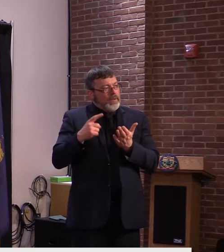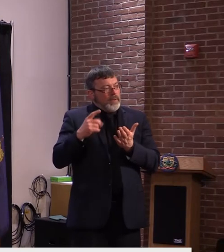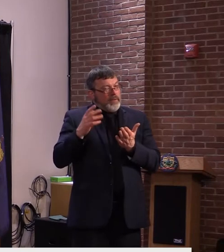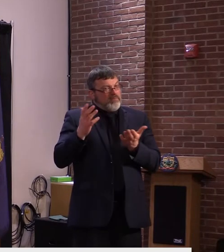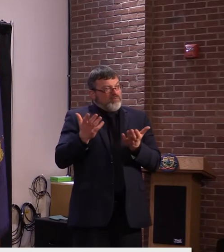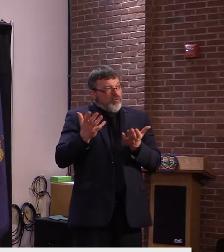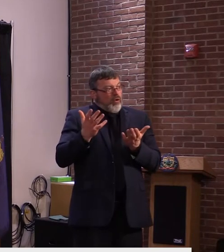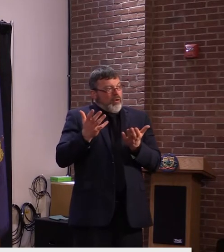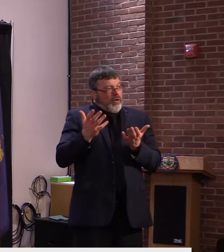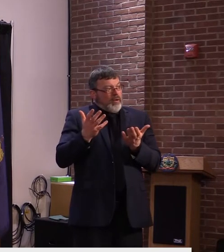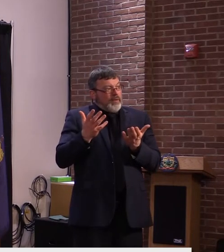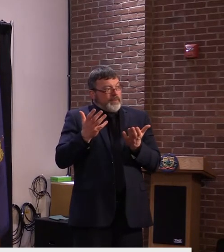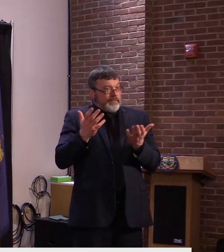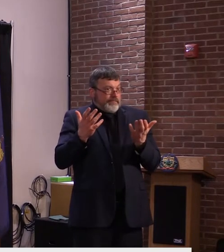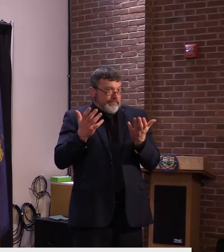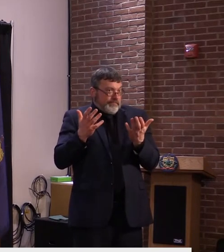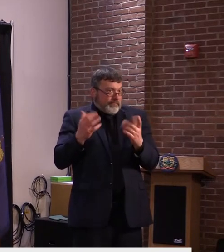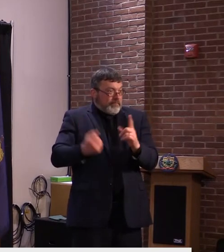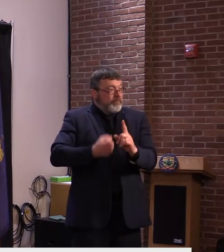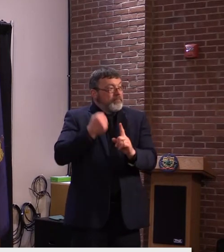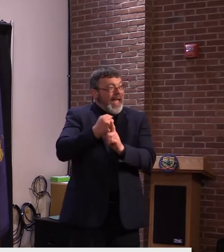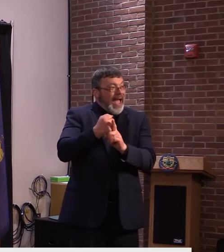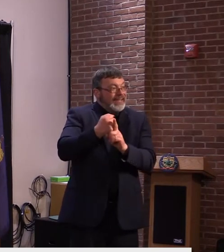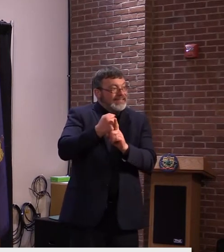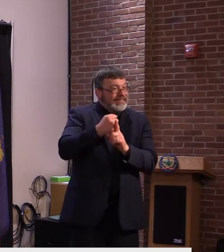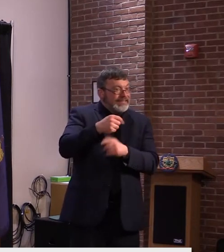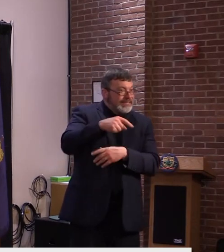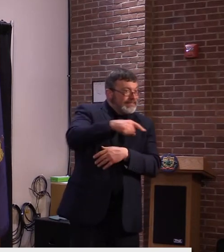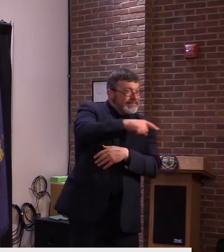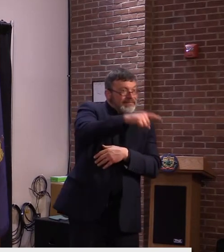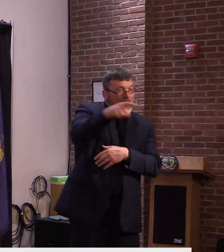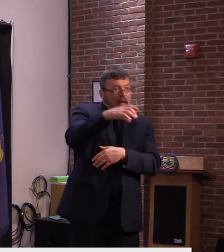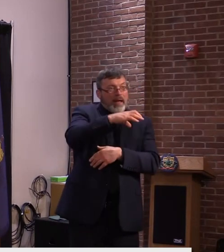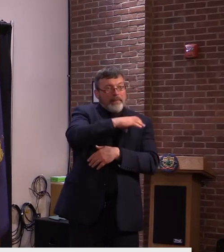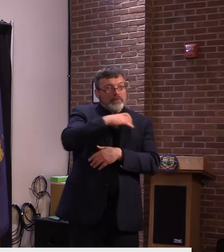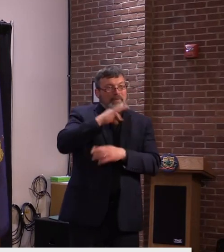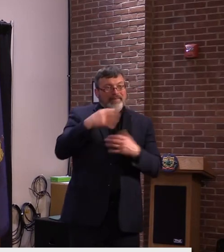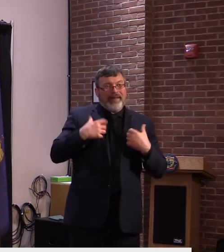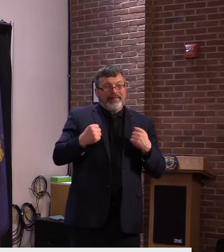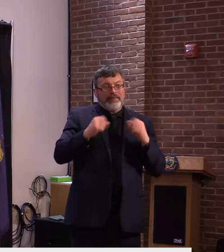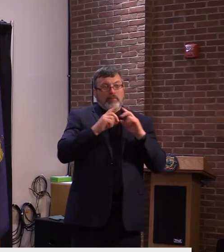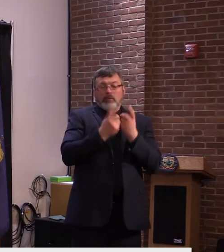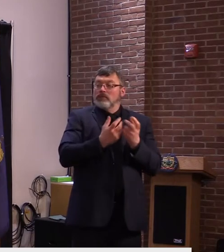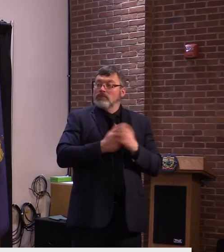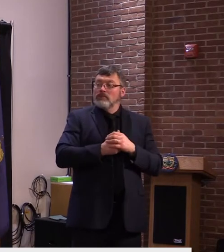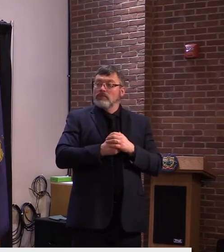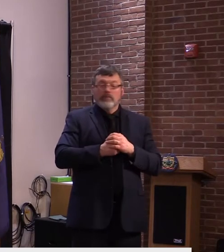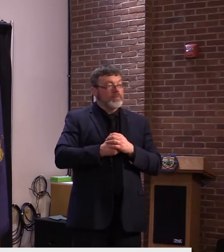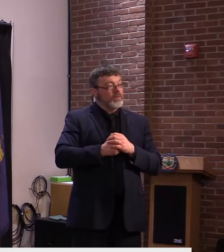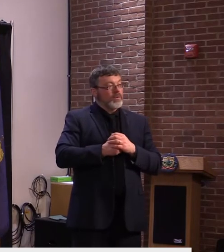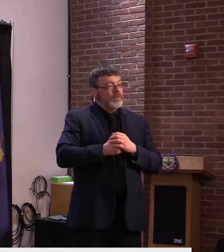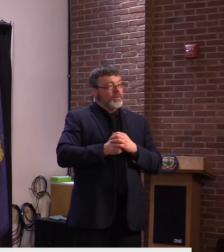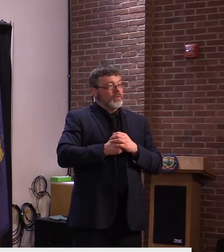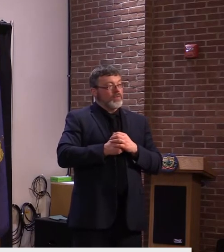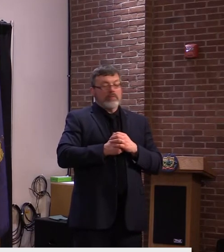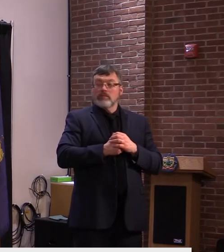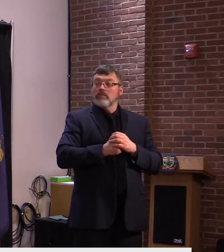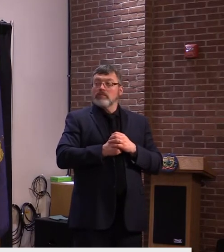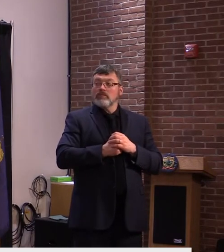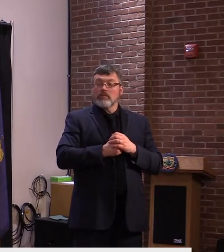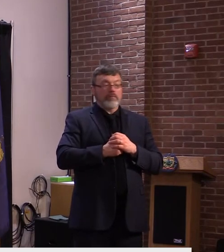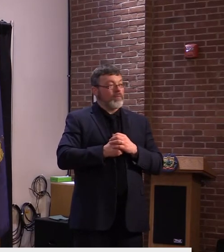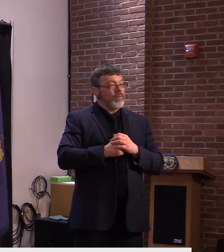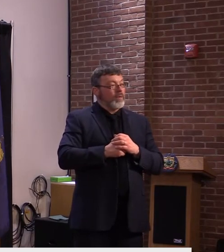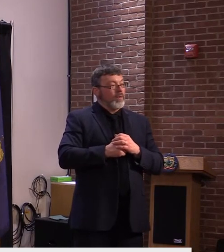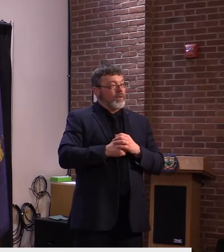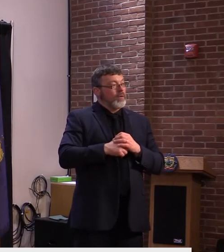potentially advise the Commissioner of Health and others regarding. I do not regard, in keeping